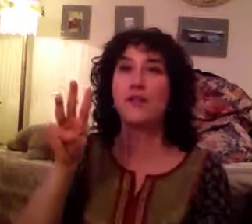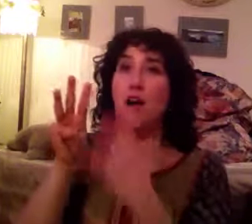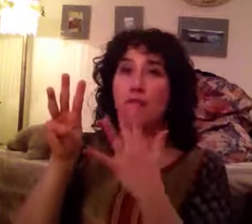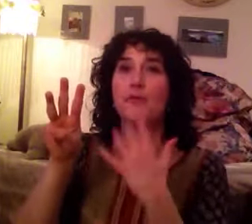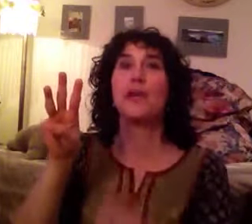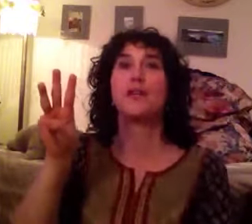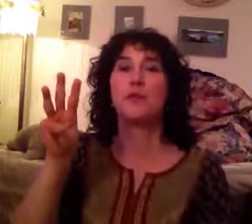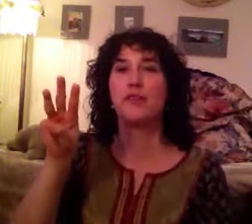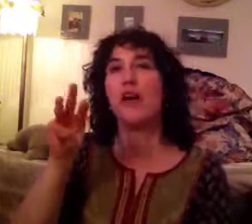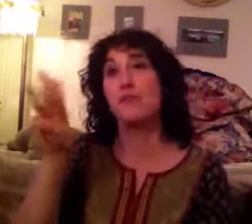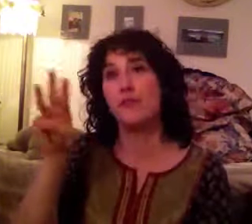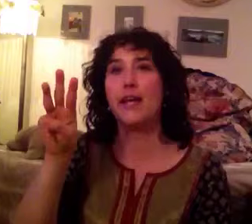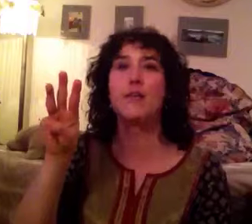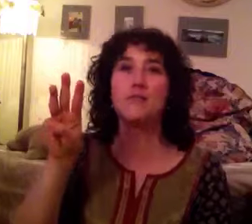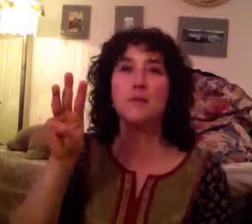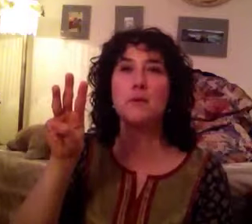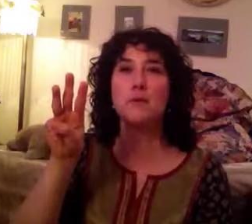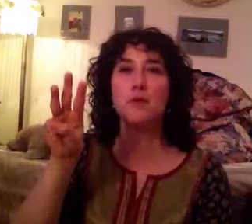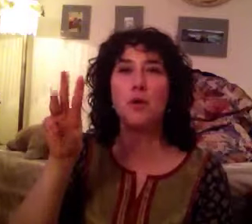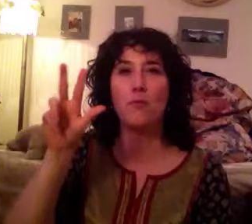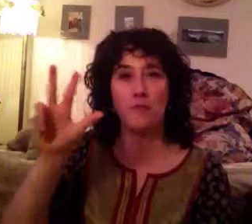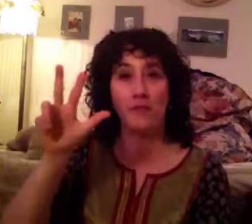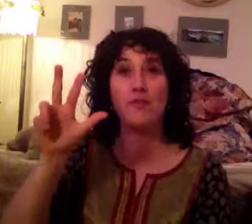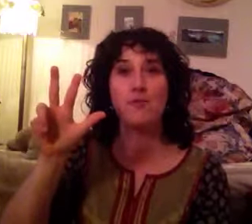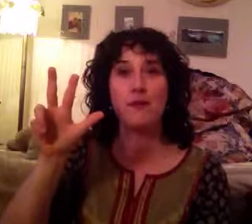not 3, so it's other things. So this is 3,